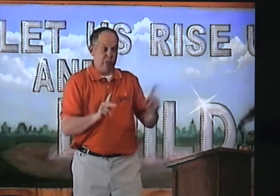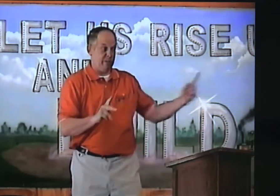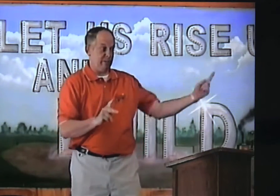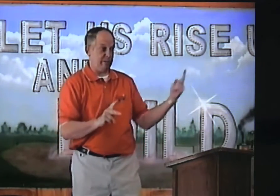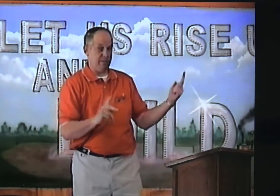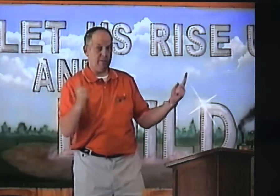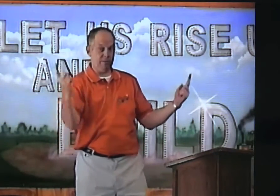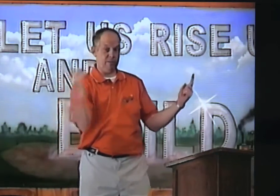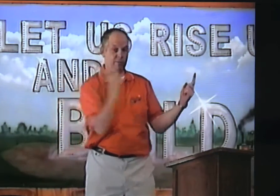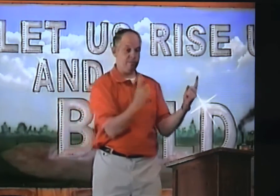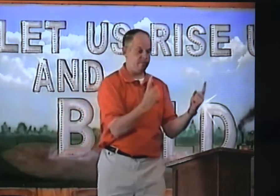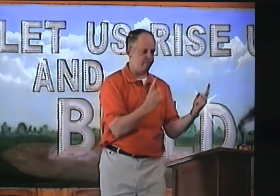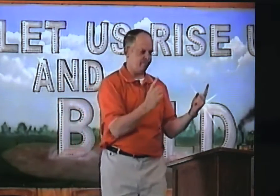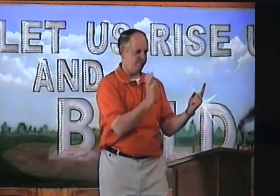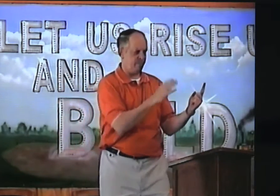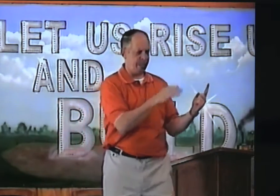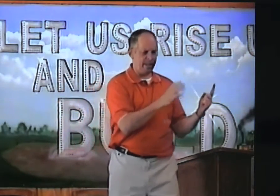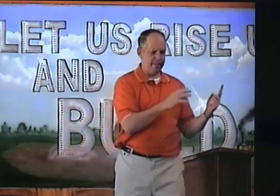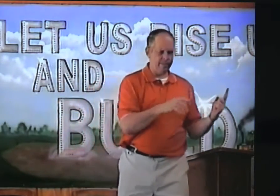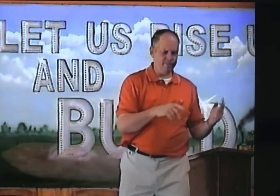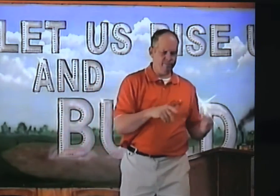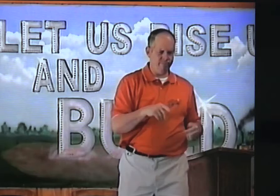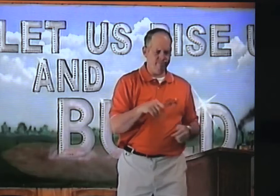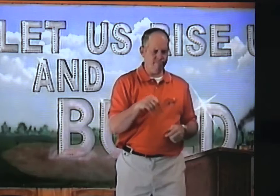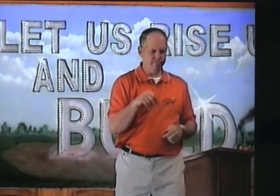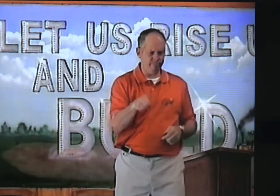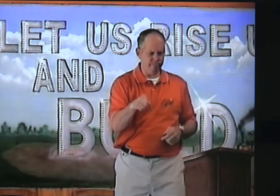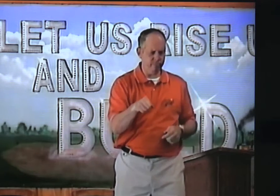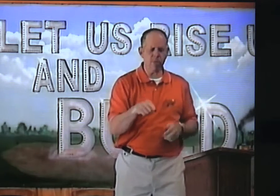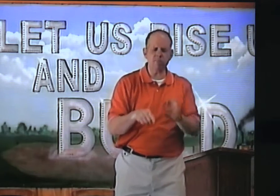Now the slow person got a